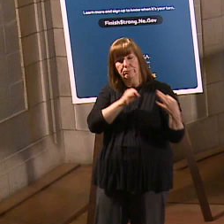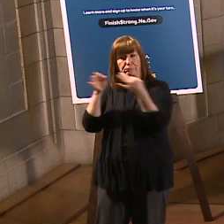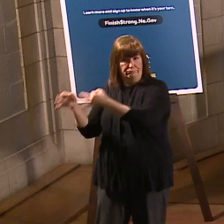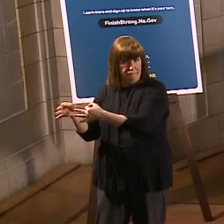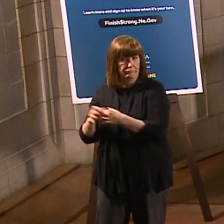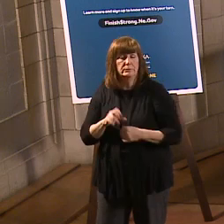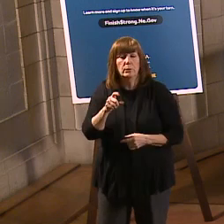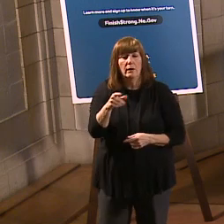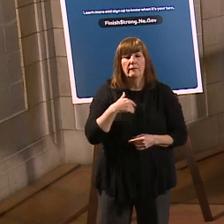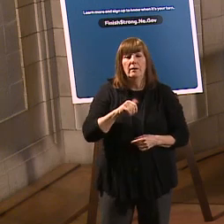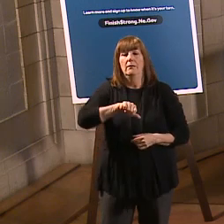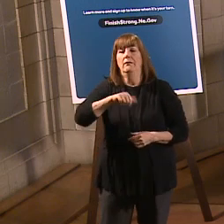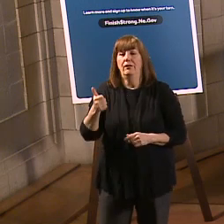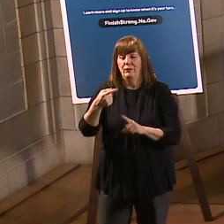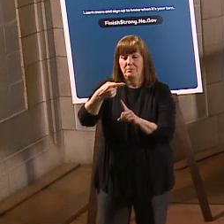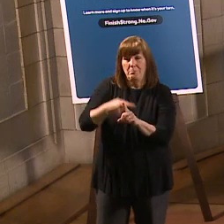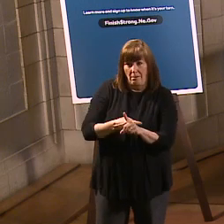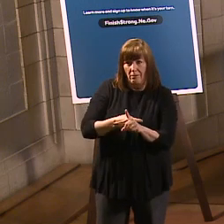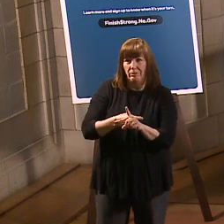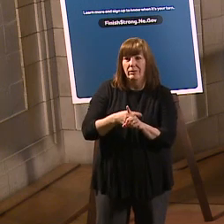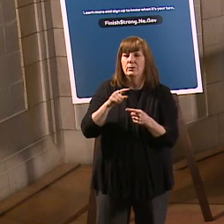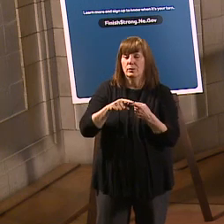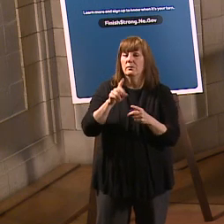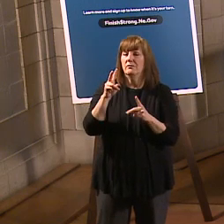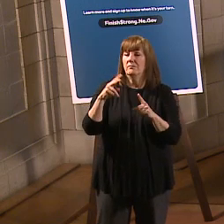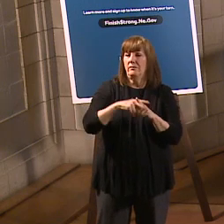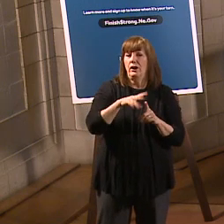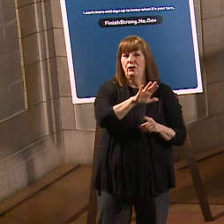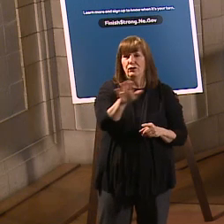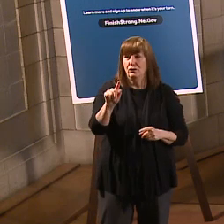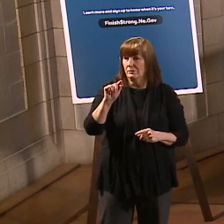17th. So you'll have an extra month to file your taxes.